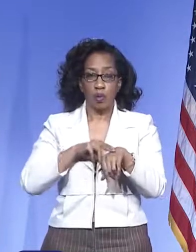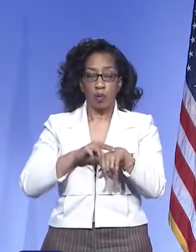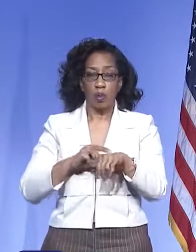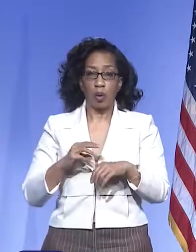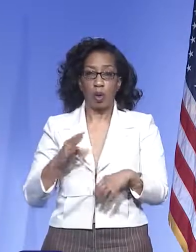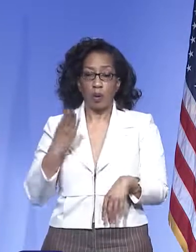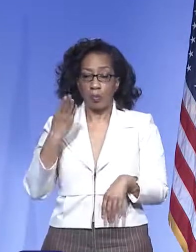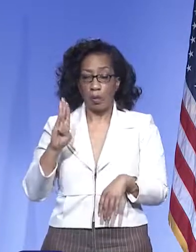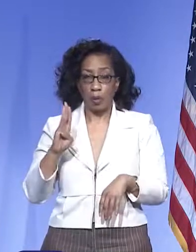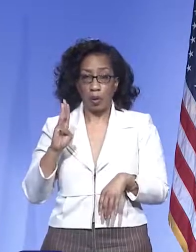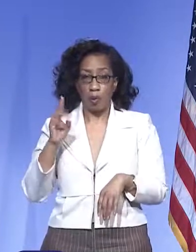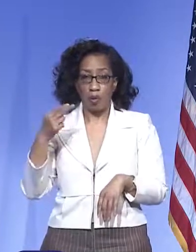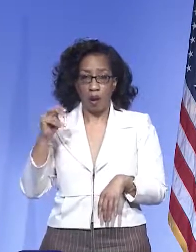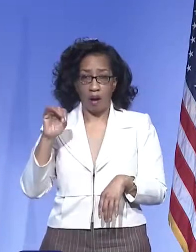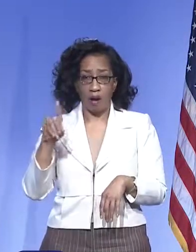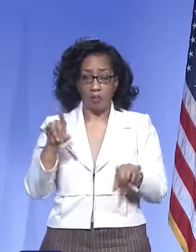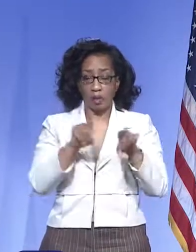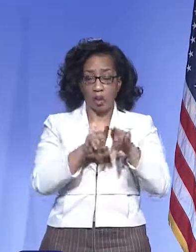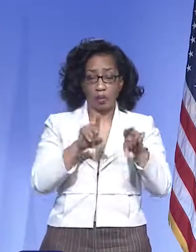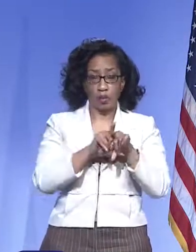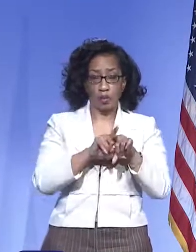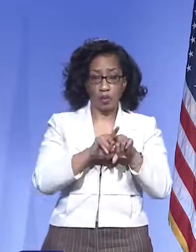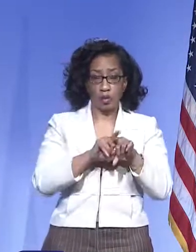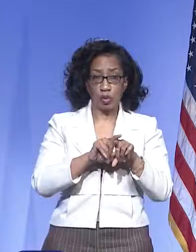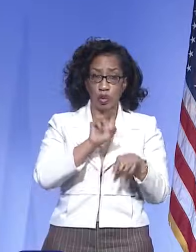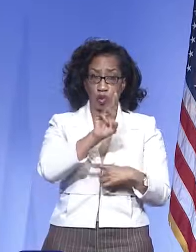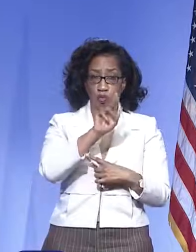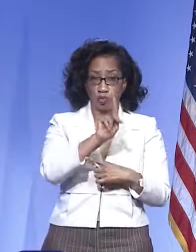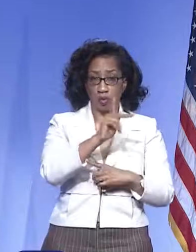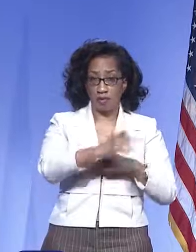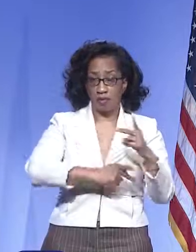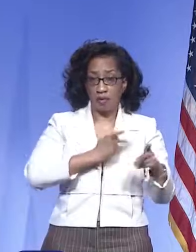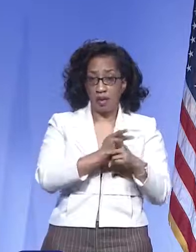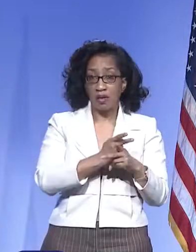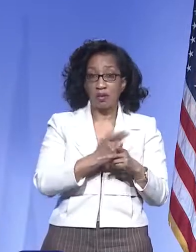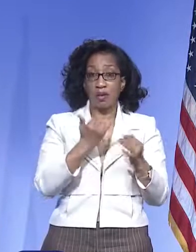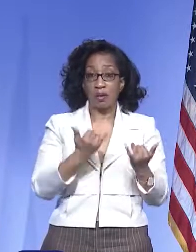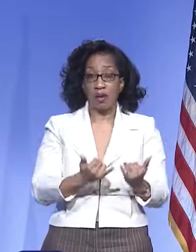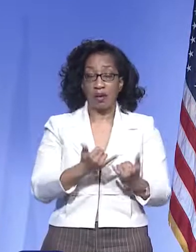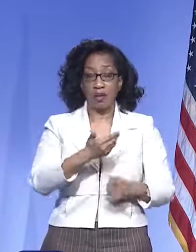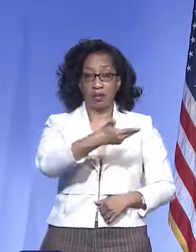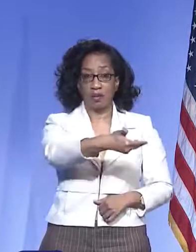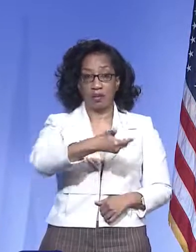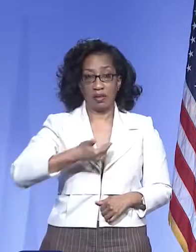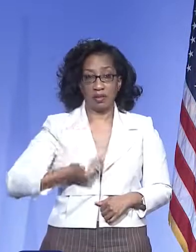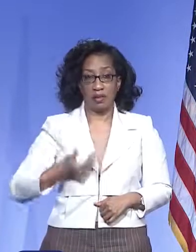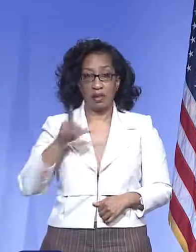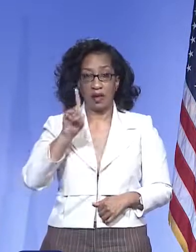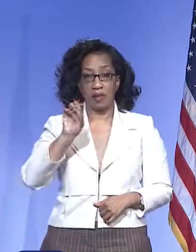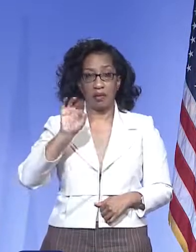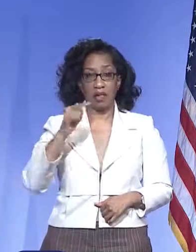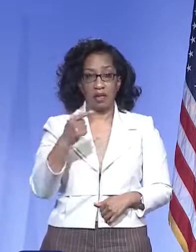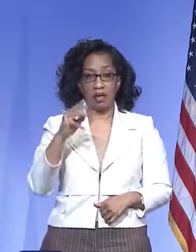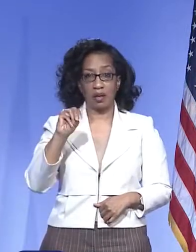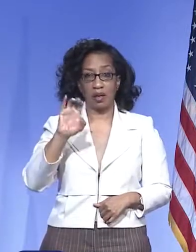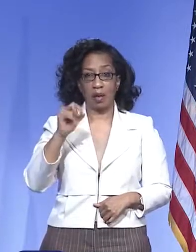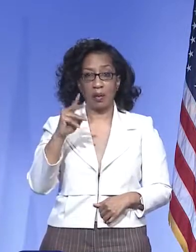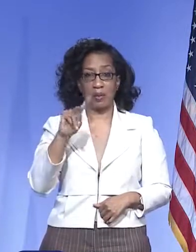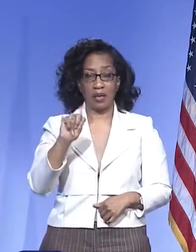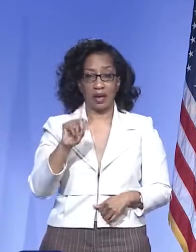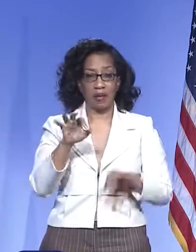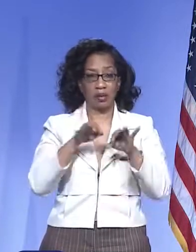UK variant. So for an update on where we are with the vaccine campaign, I'm going to invite Doug McGowen to come and give us that update at this